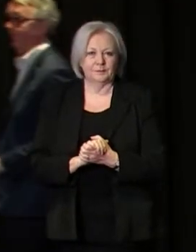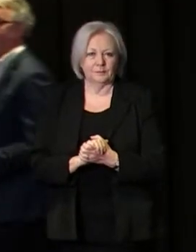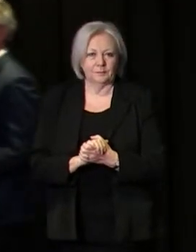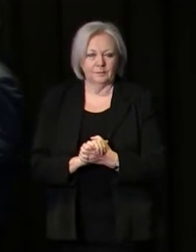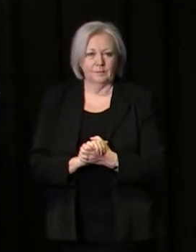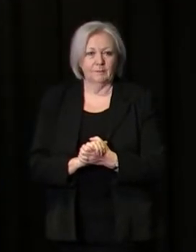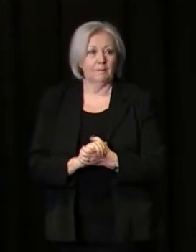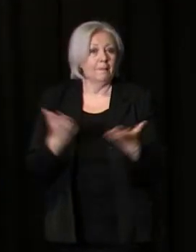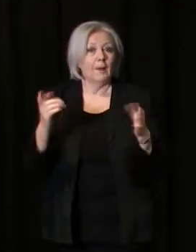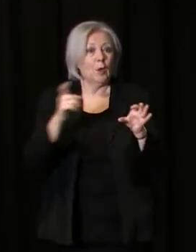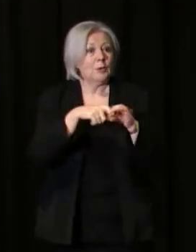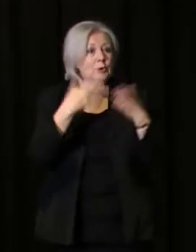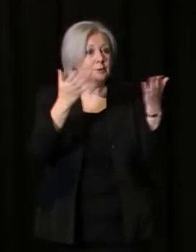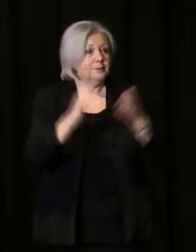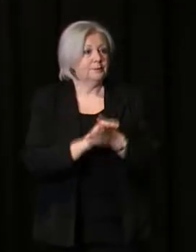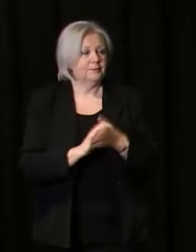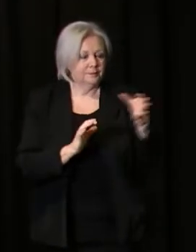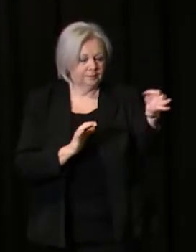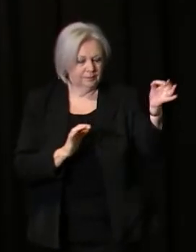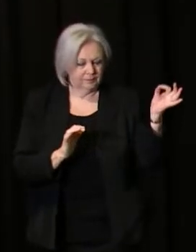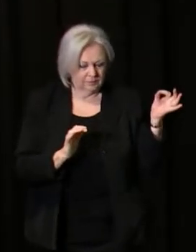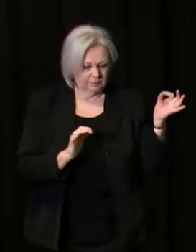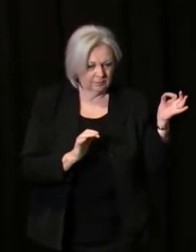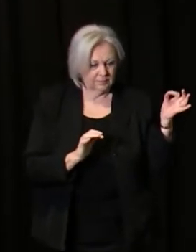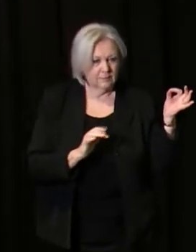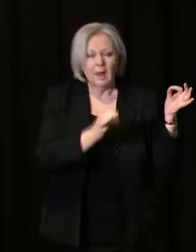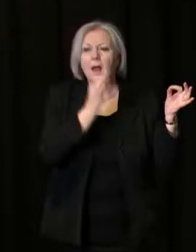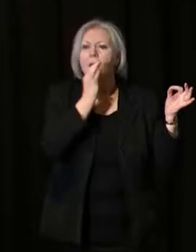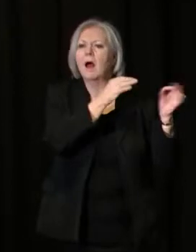I'm happy to take any questions you have.